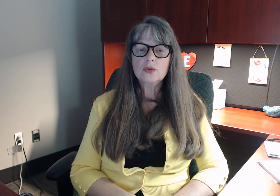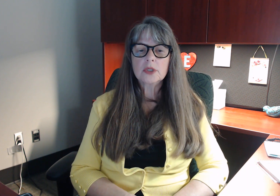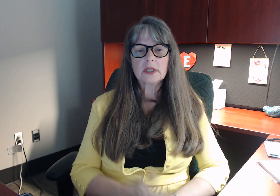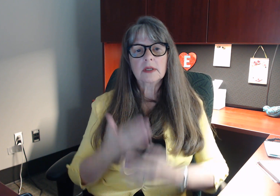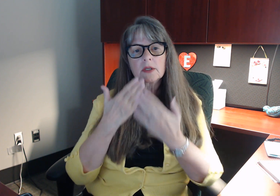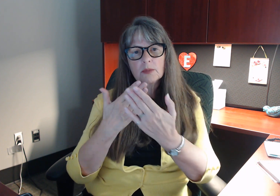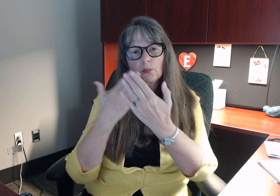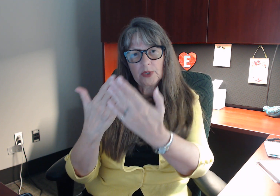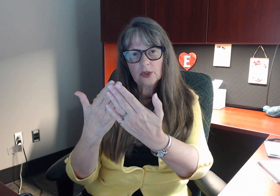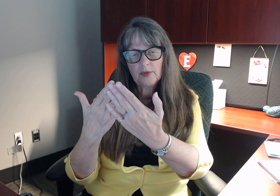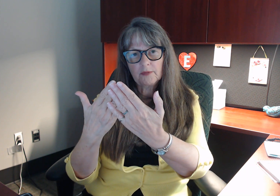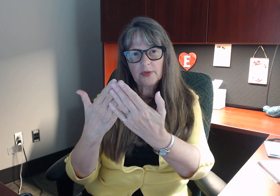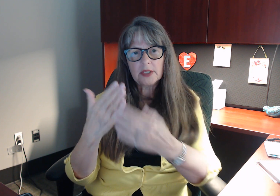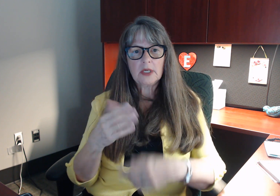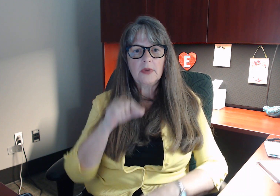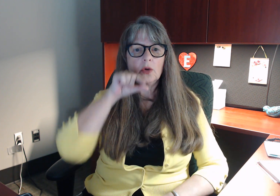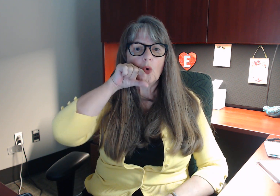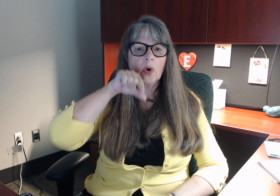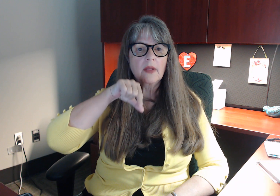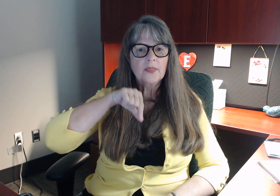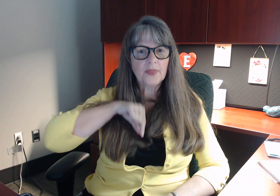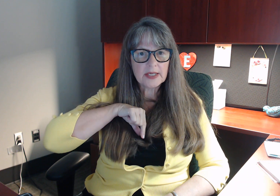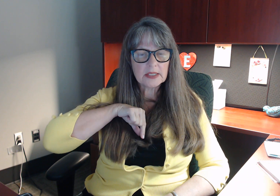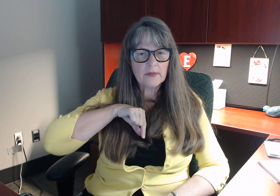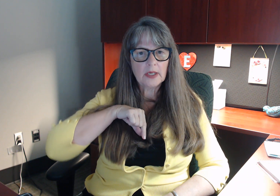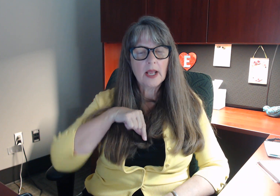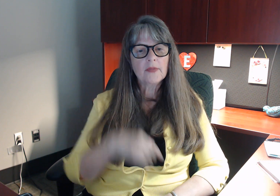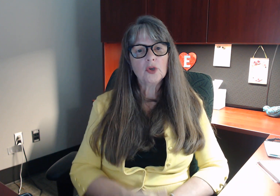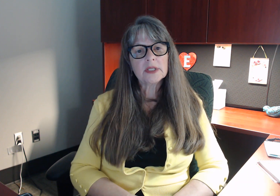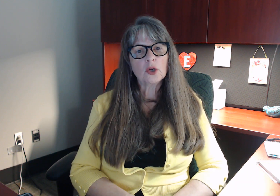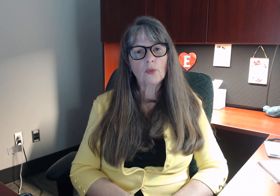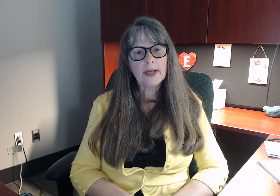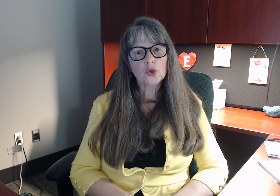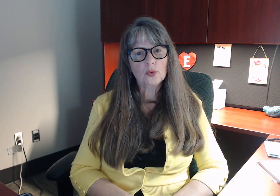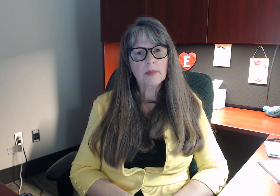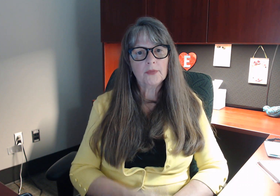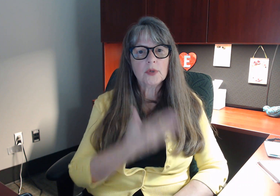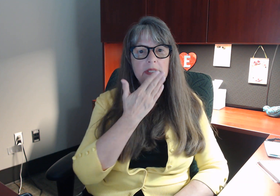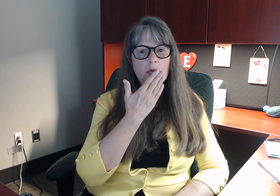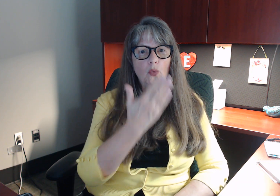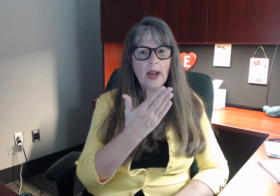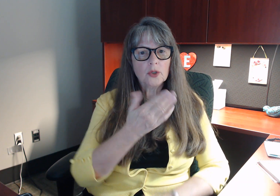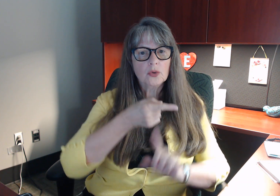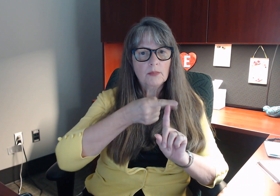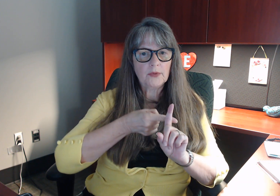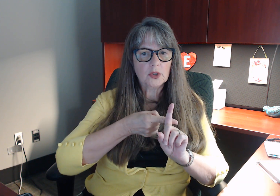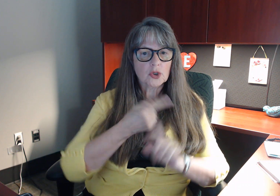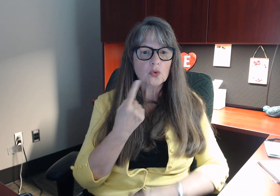just reserve that for Thanksgiving or Thanksgiving. Then you can say gratitude month. You can say gratitude month. You can just do